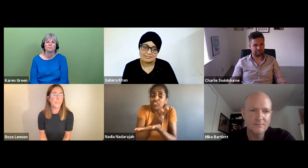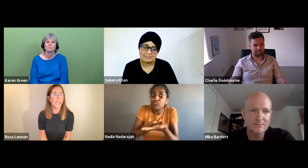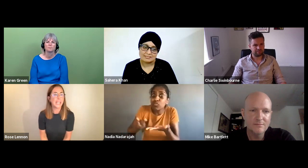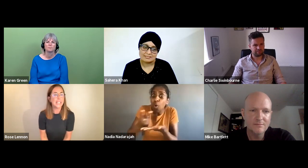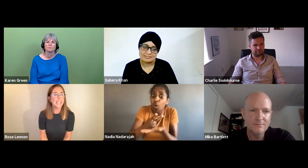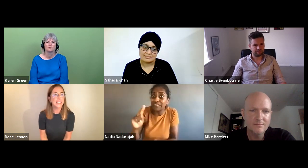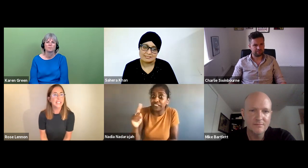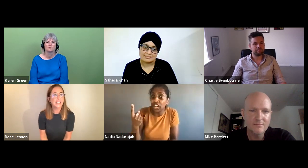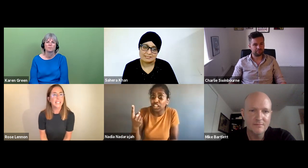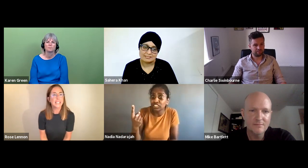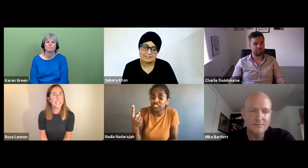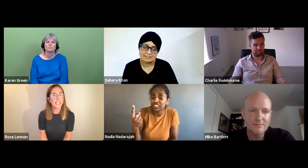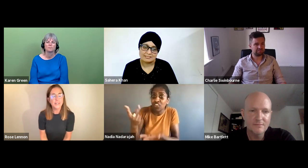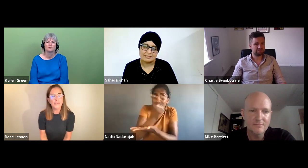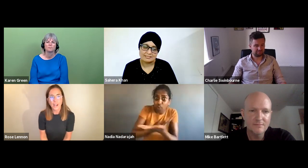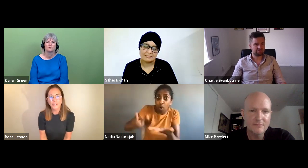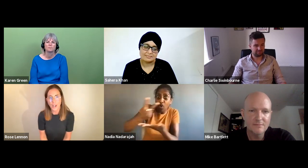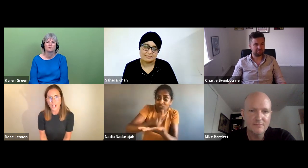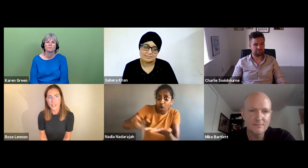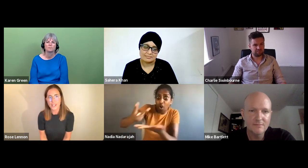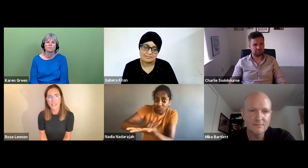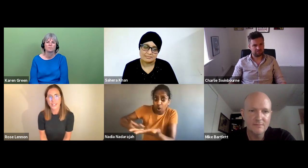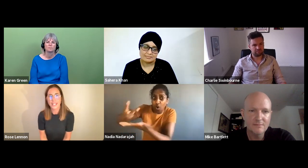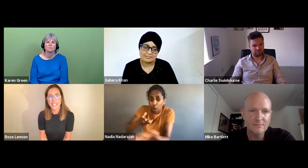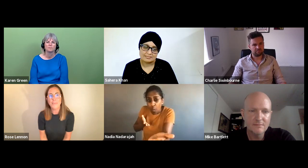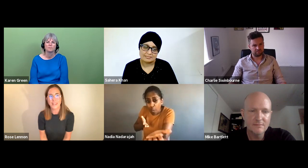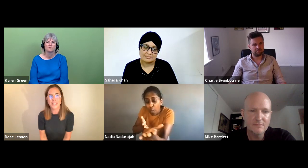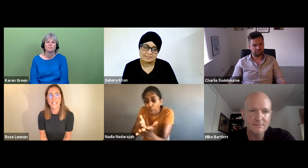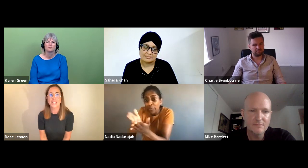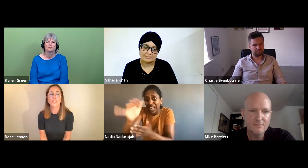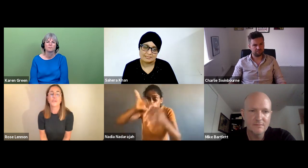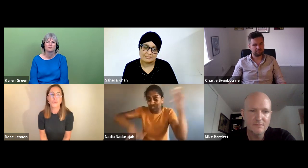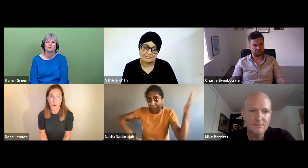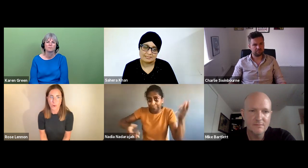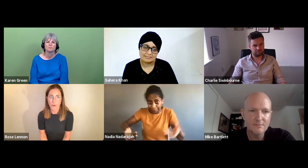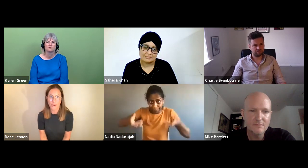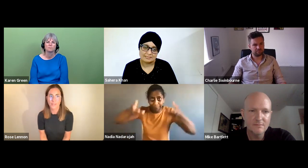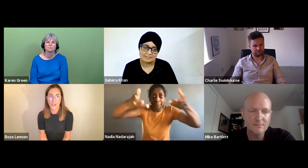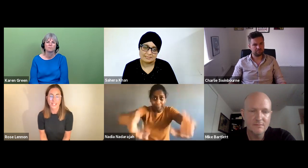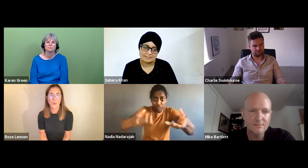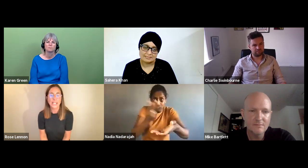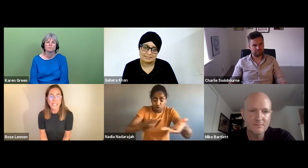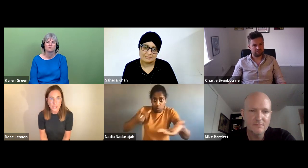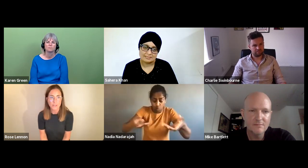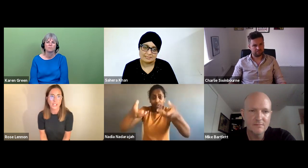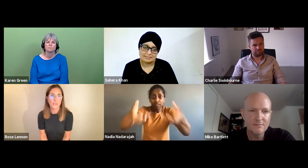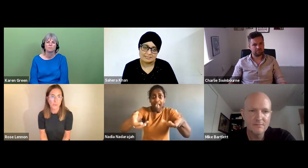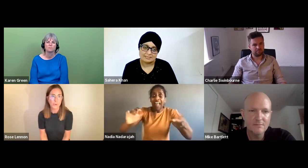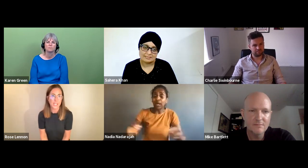But he doesn't write first. His method is to draw first. So he literally draws